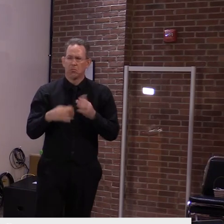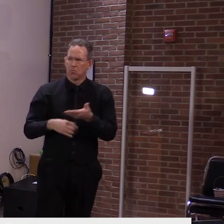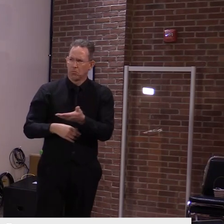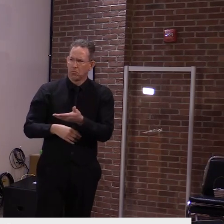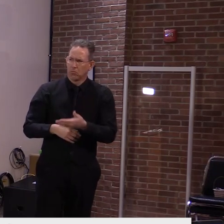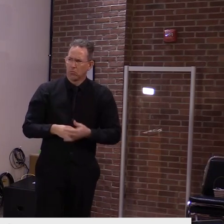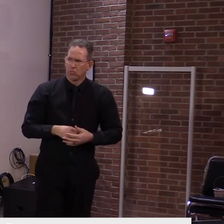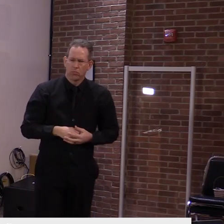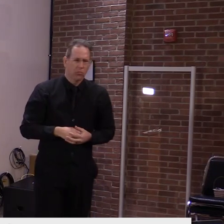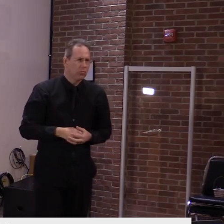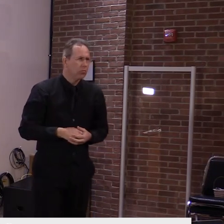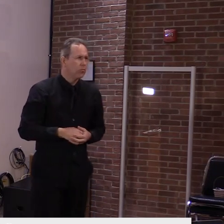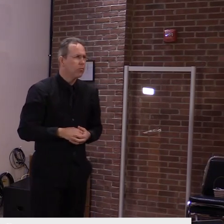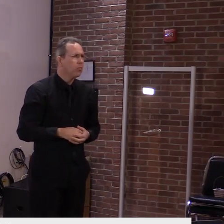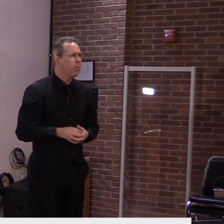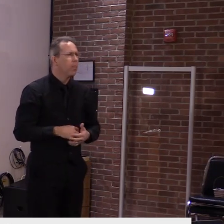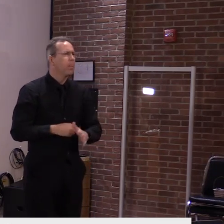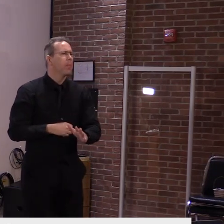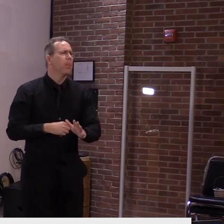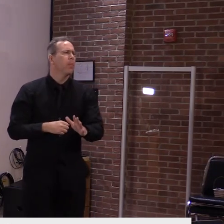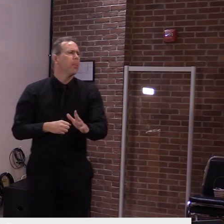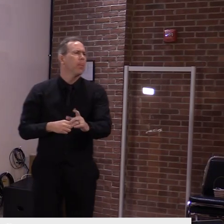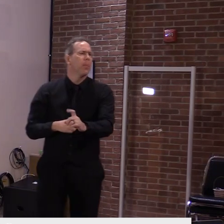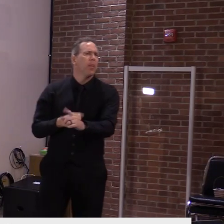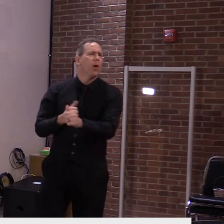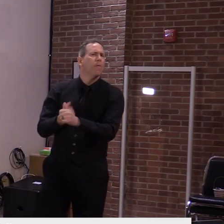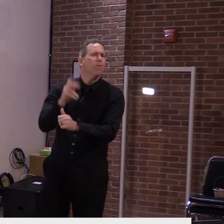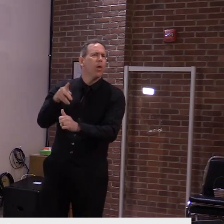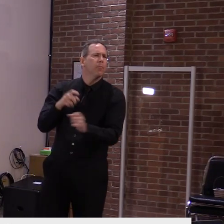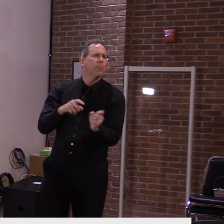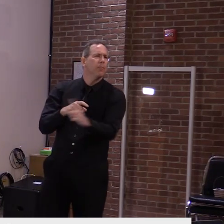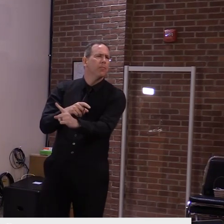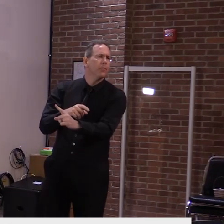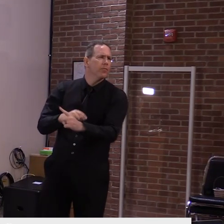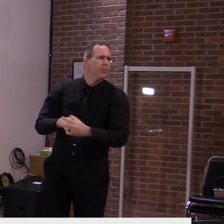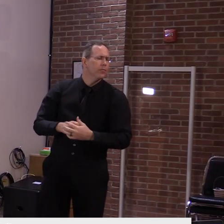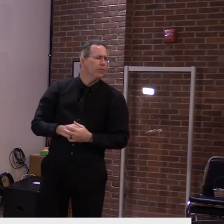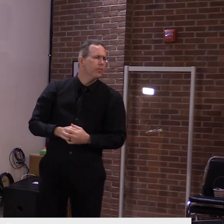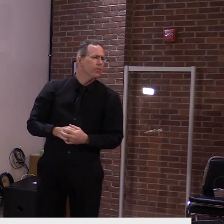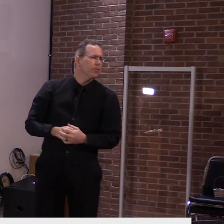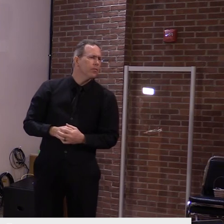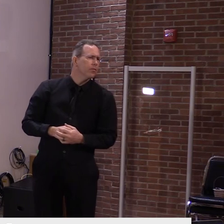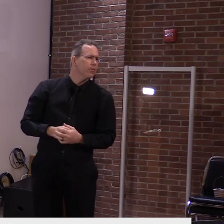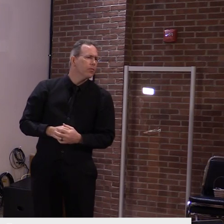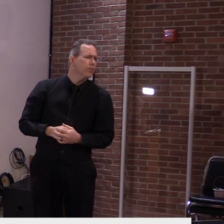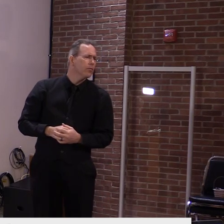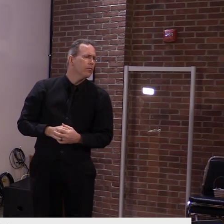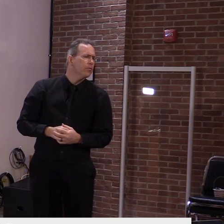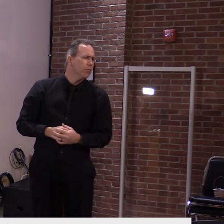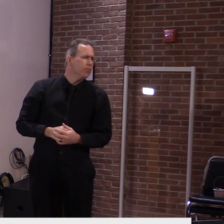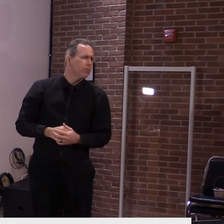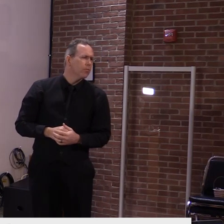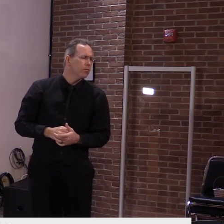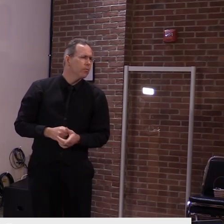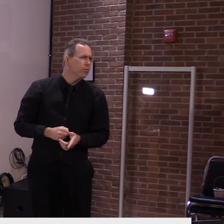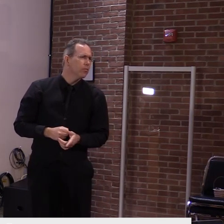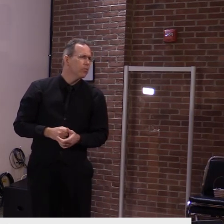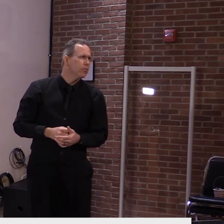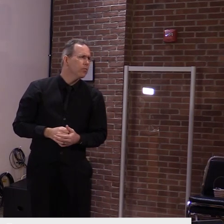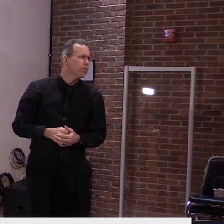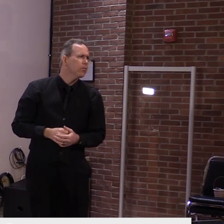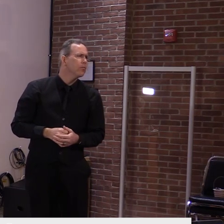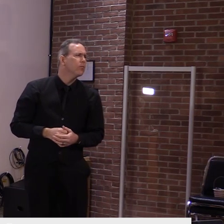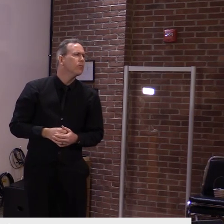And then Secretary Smith, after CVMC, the Department of Health's White River Junction and Burlington District offices had the highest wastage